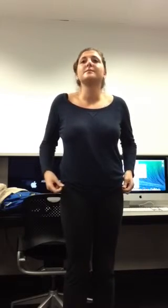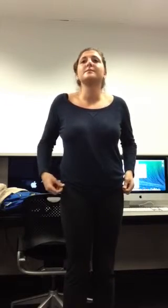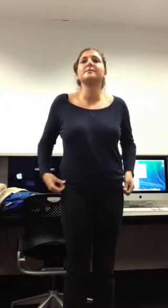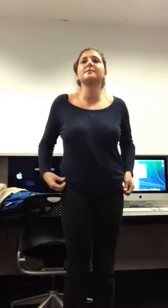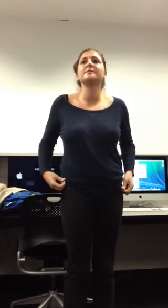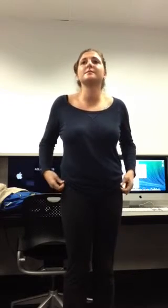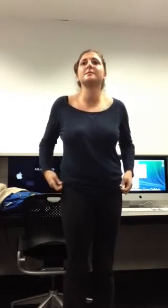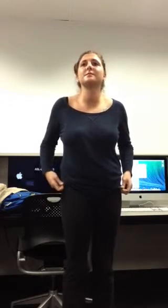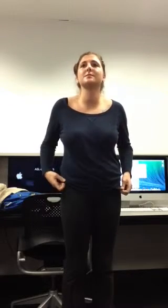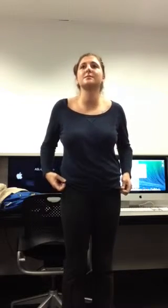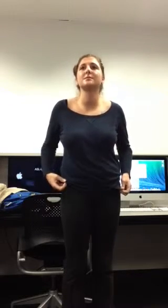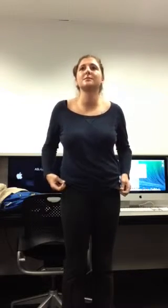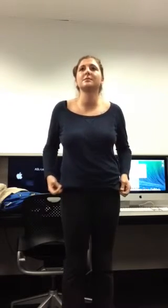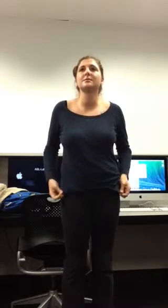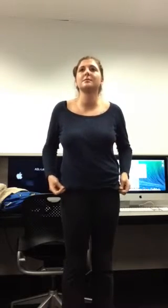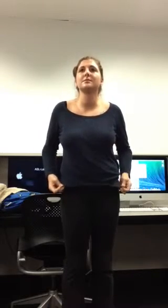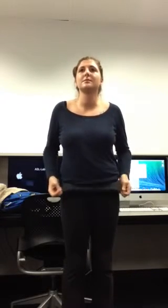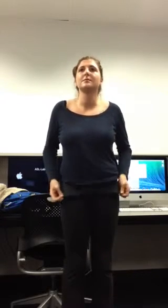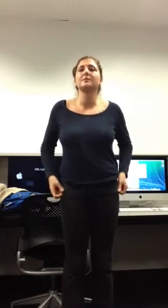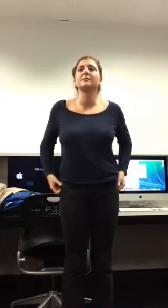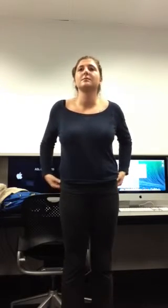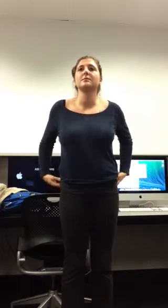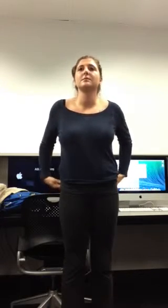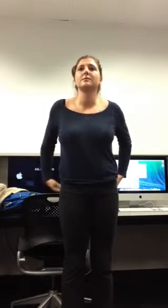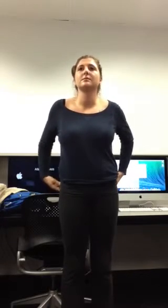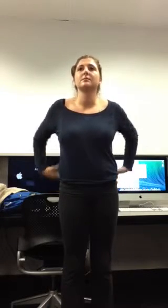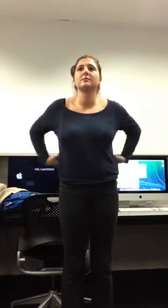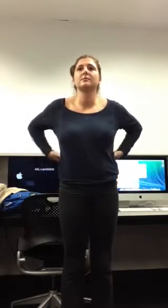Good, that's just a sample. When you are giving your response to that